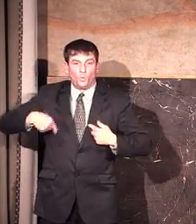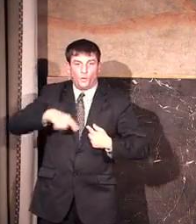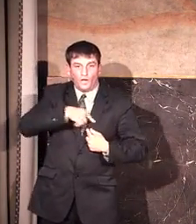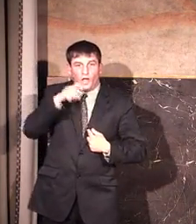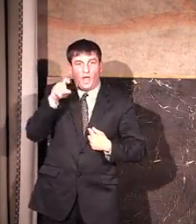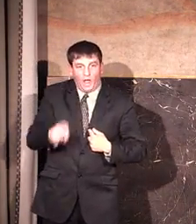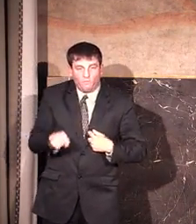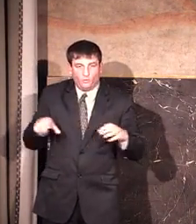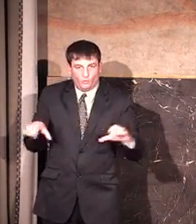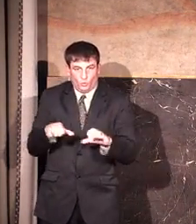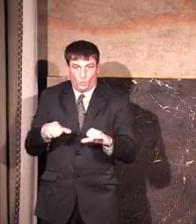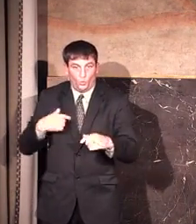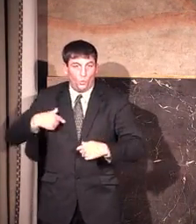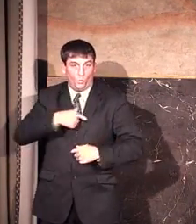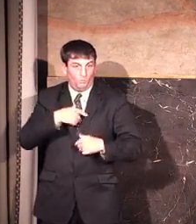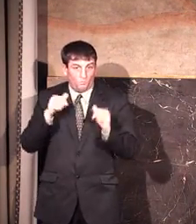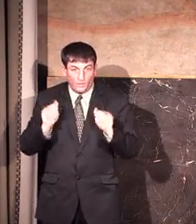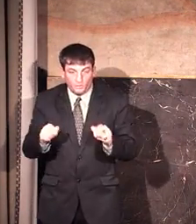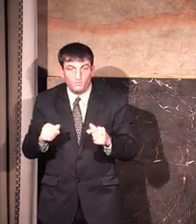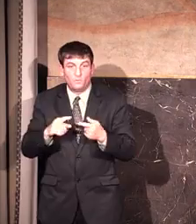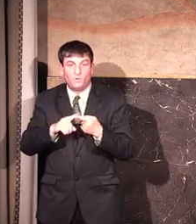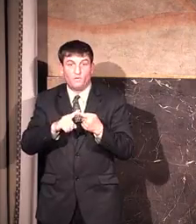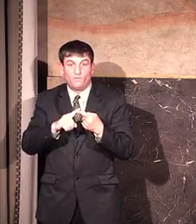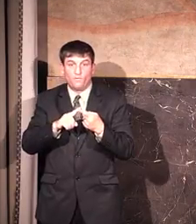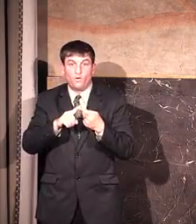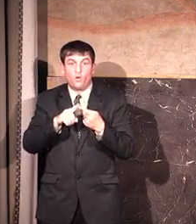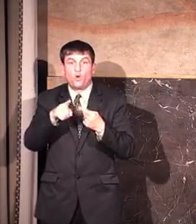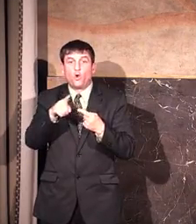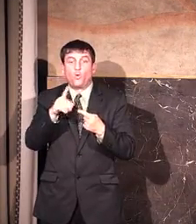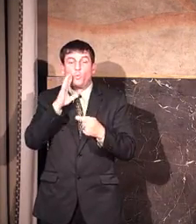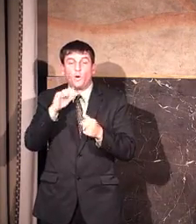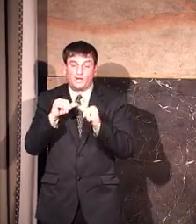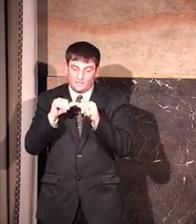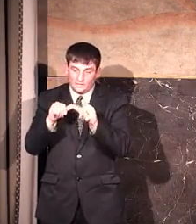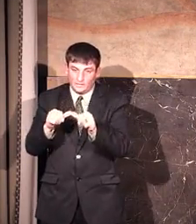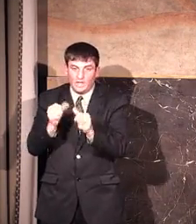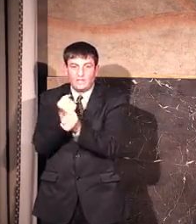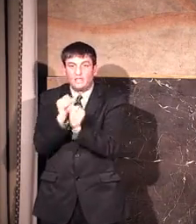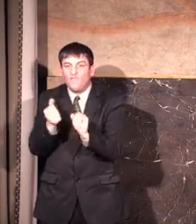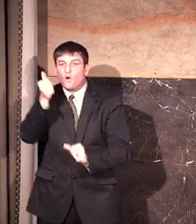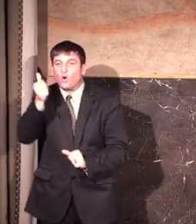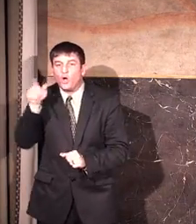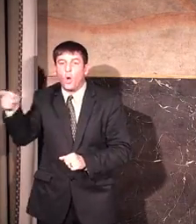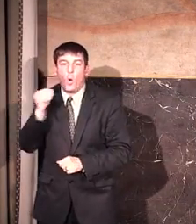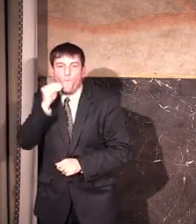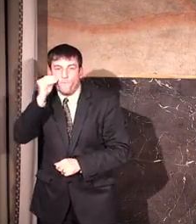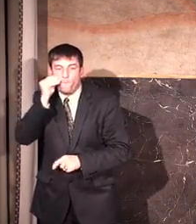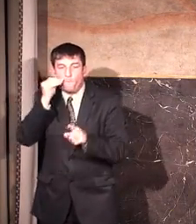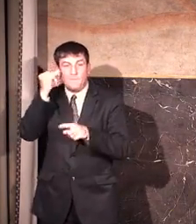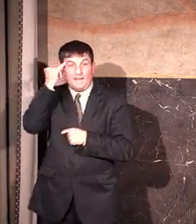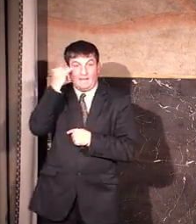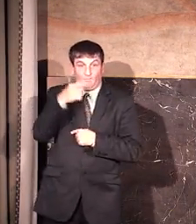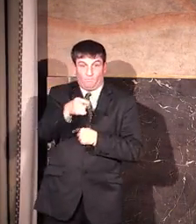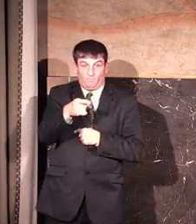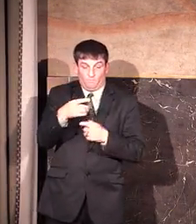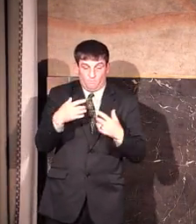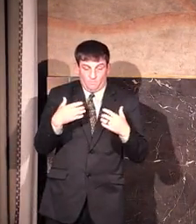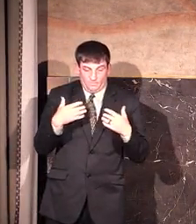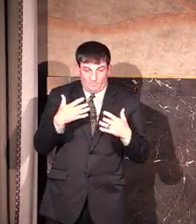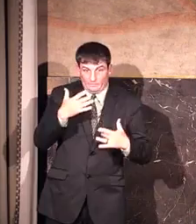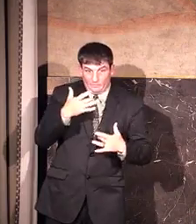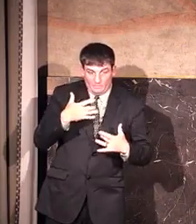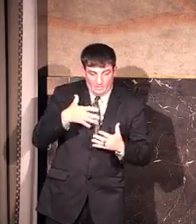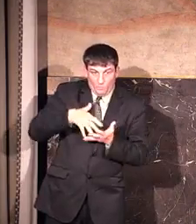in that. And first of all, you're still going to be safer at home. If you are vulnerable, you're going to need to make sure that